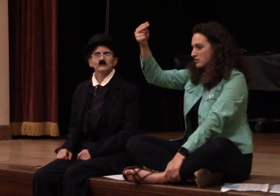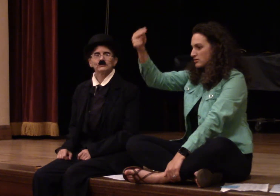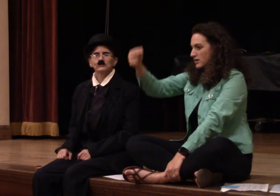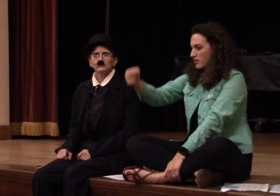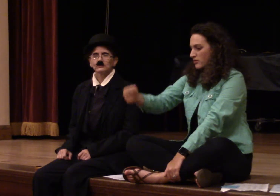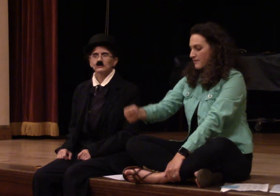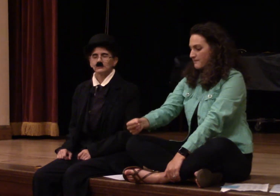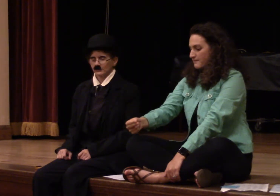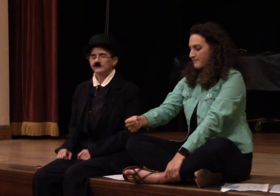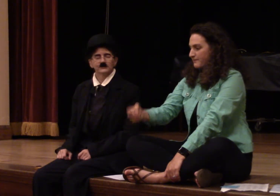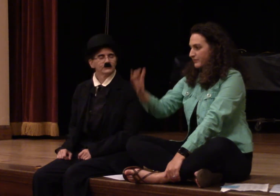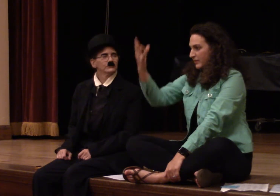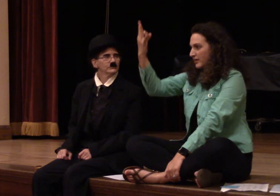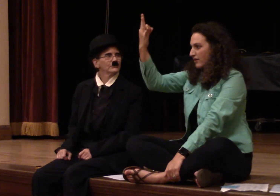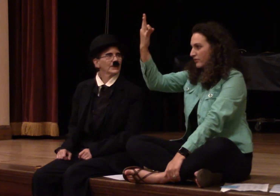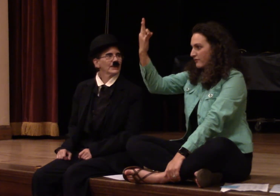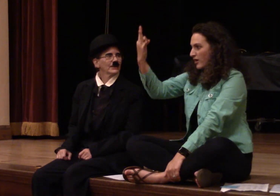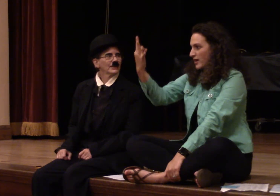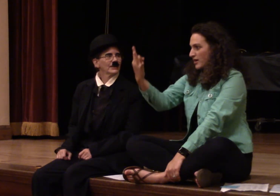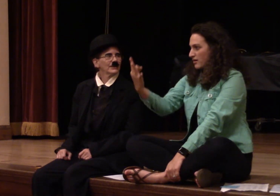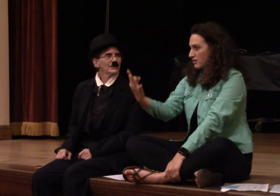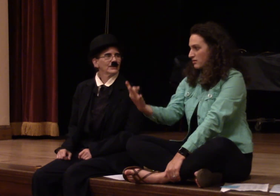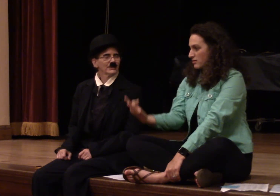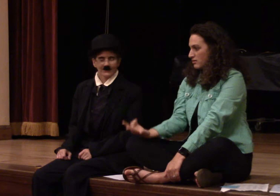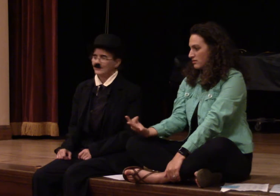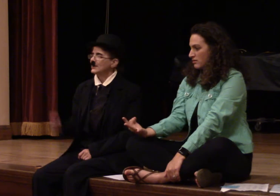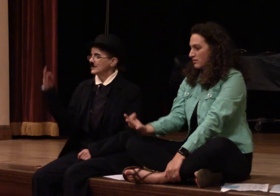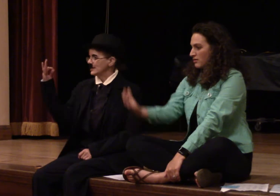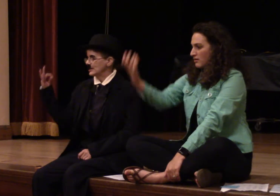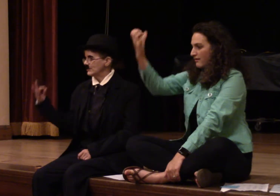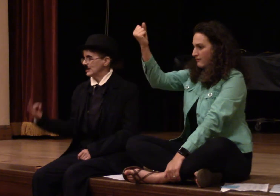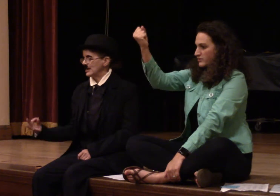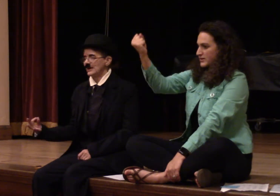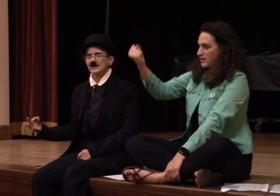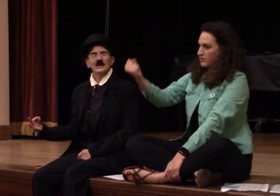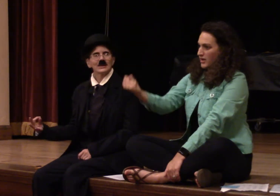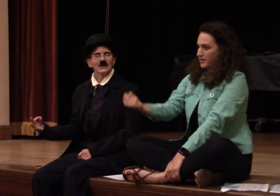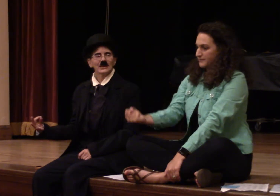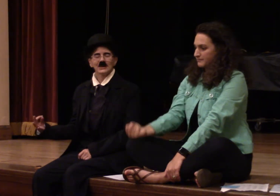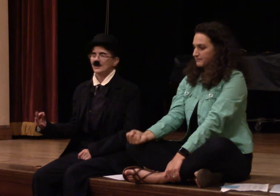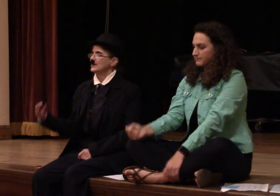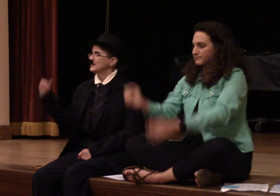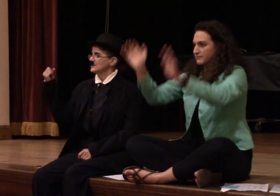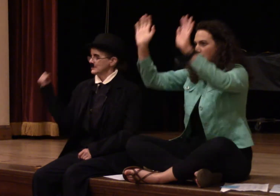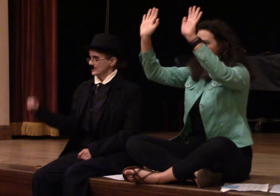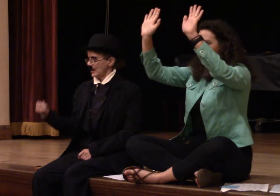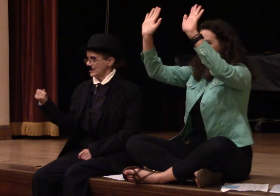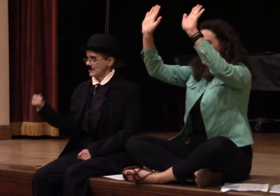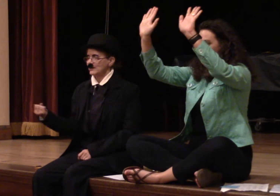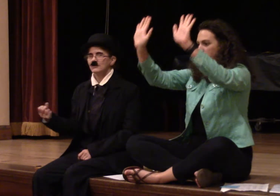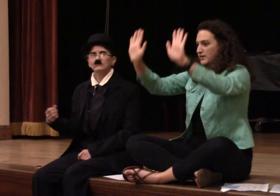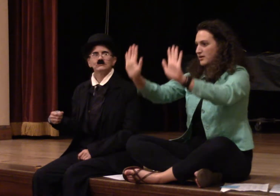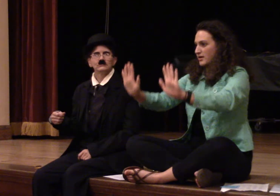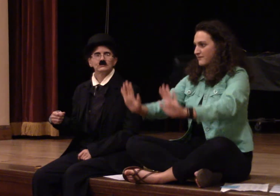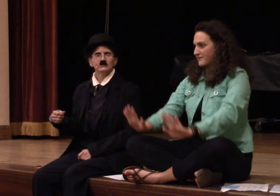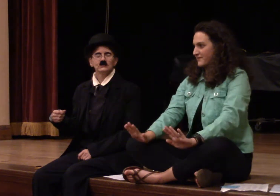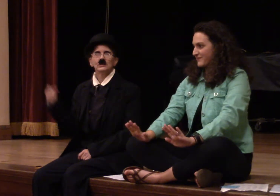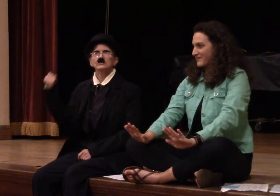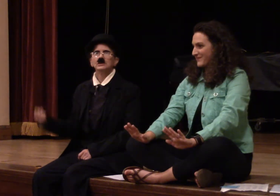down. Every Friday, every Saturday, and every Sunday.